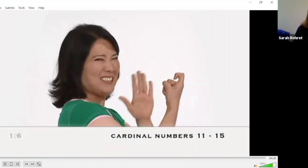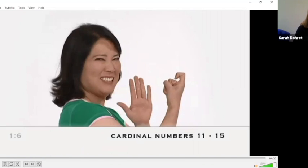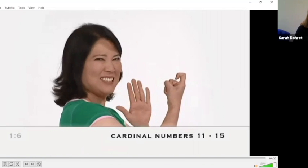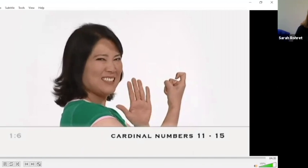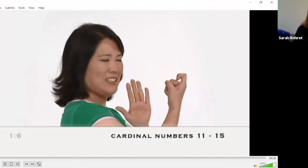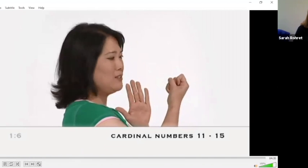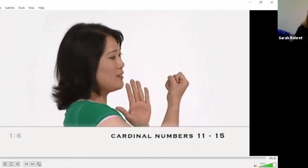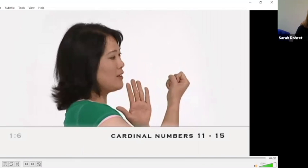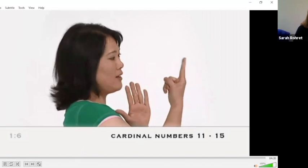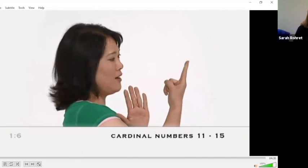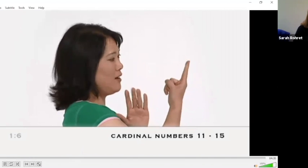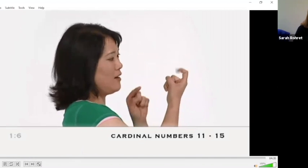Yeah.